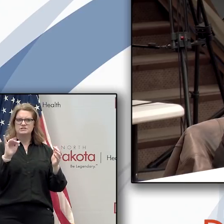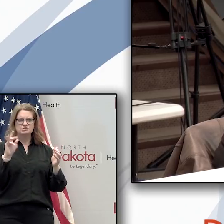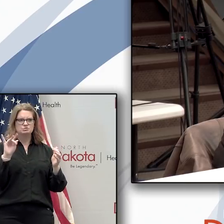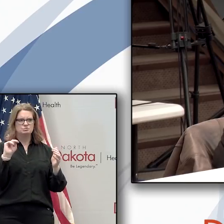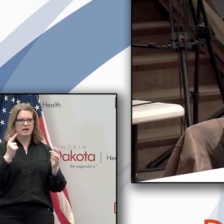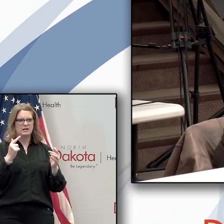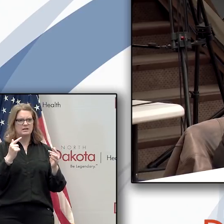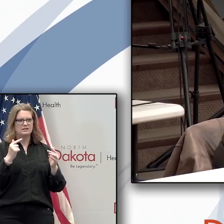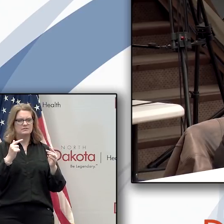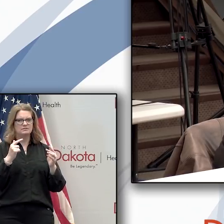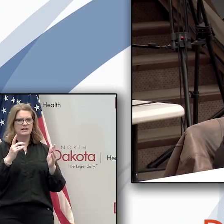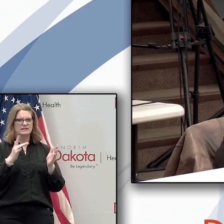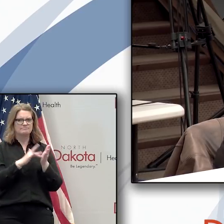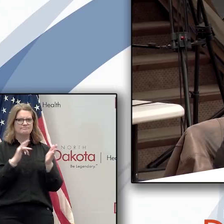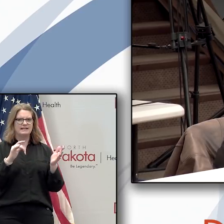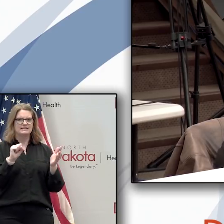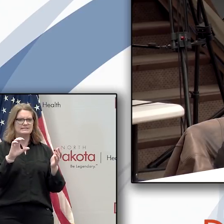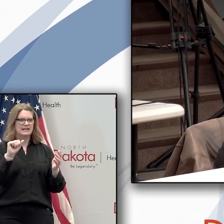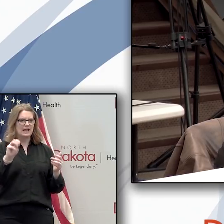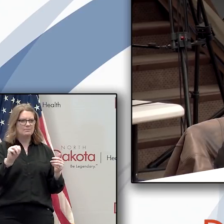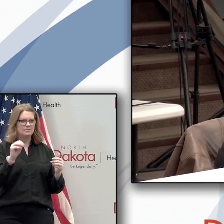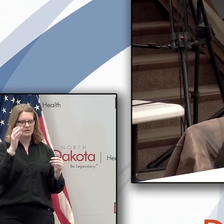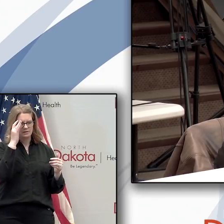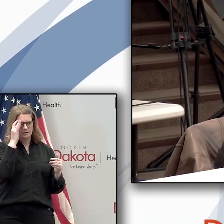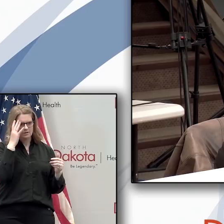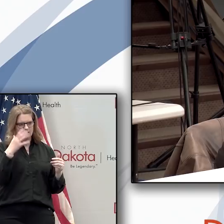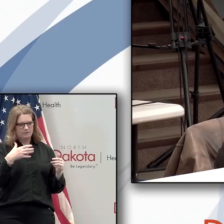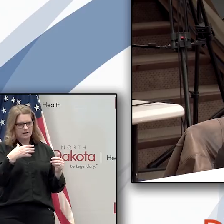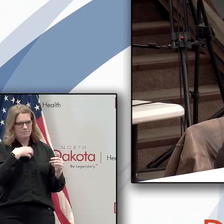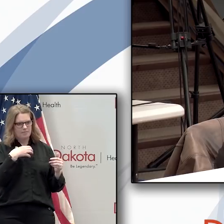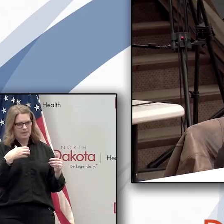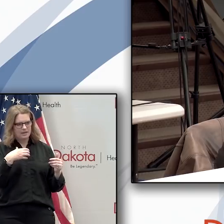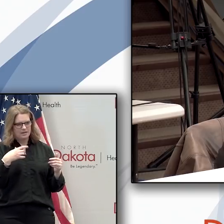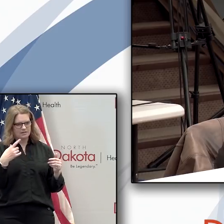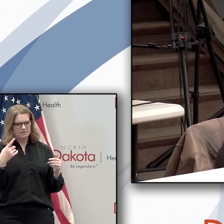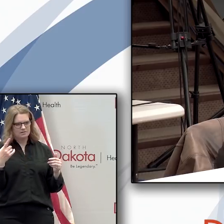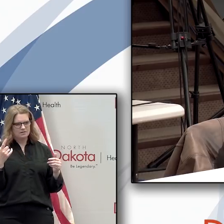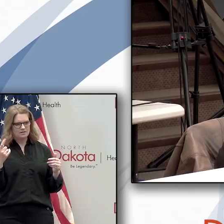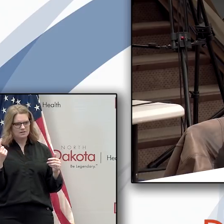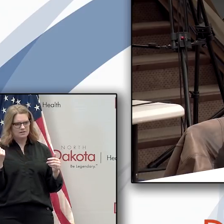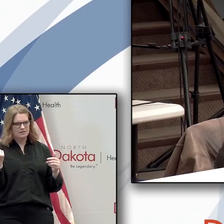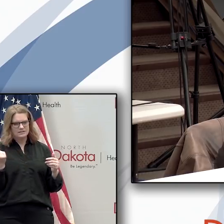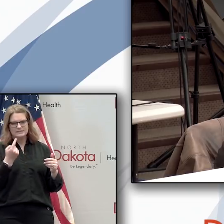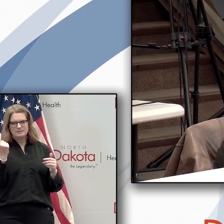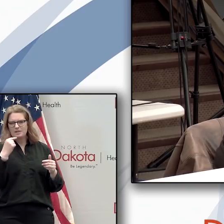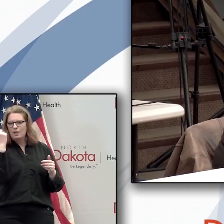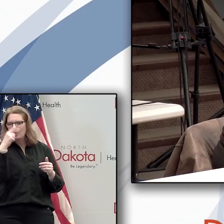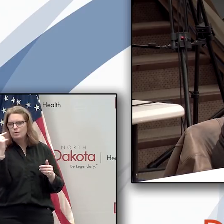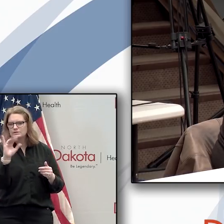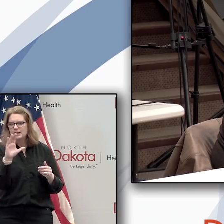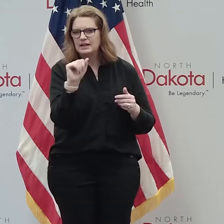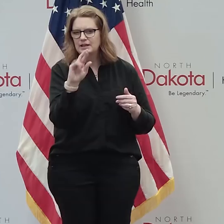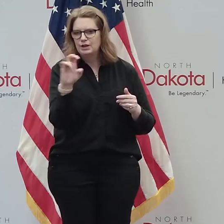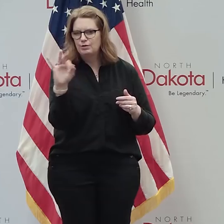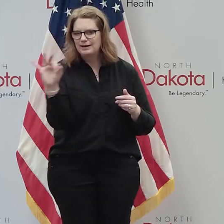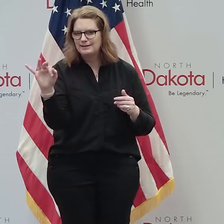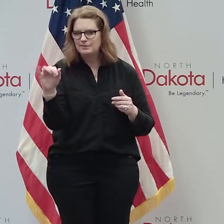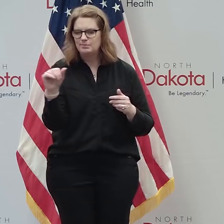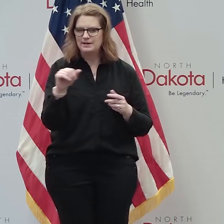trying to develop that? Have you had anybody complain about something that looks like CARE-19 but is not?